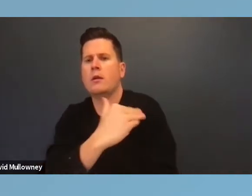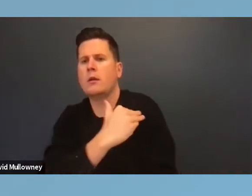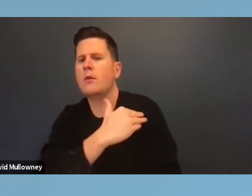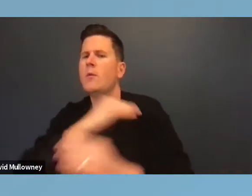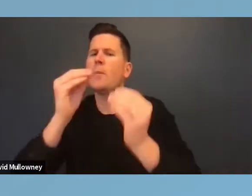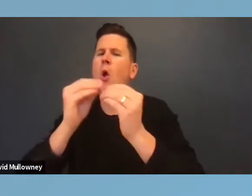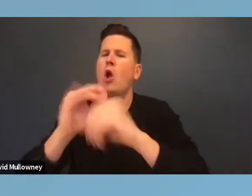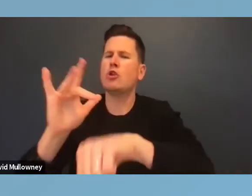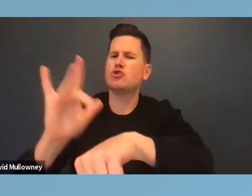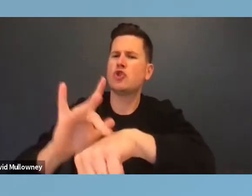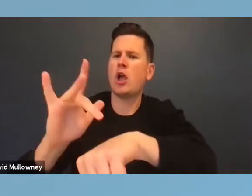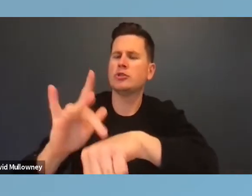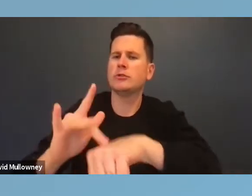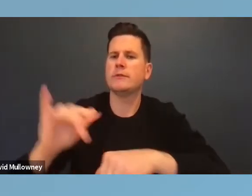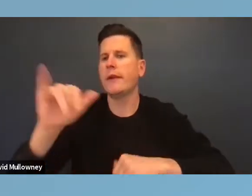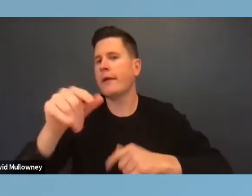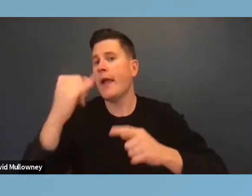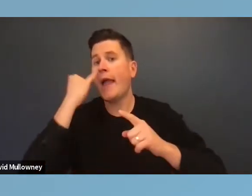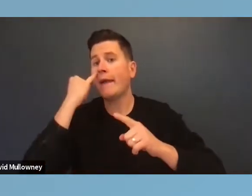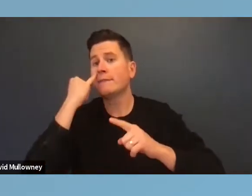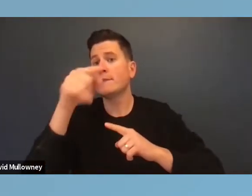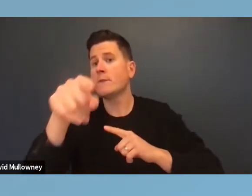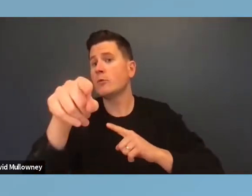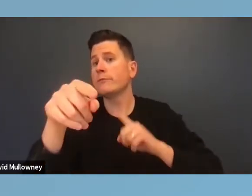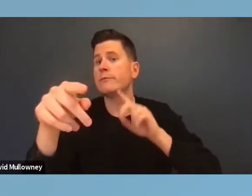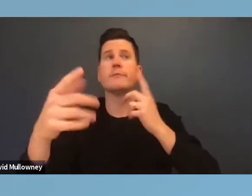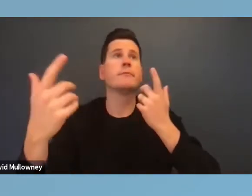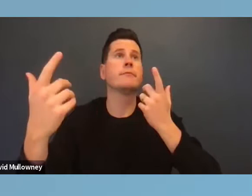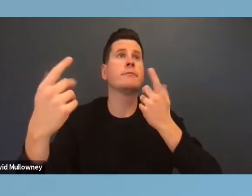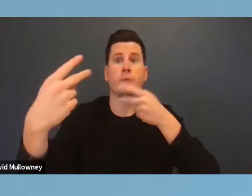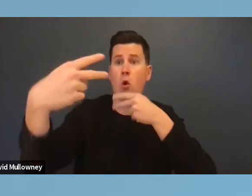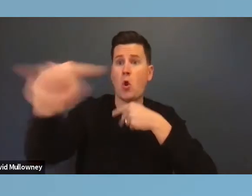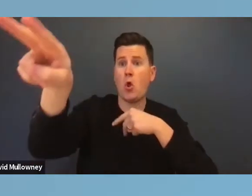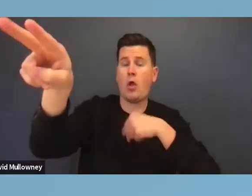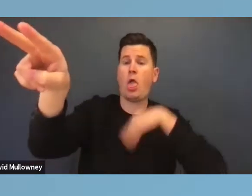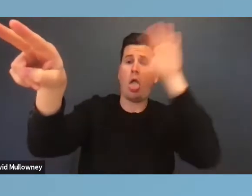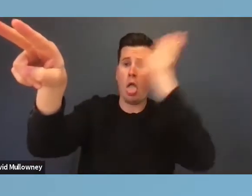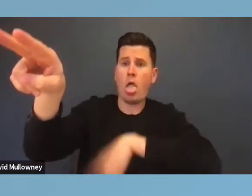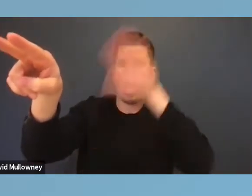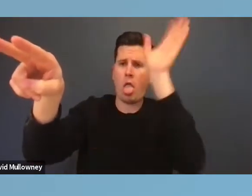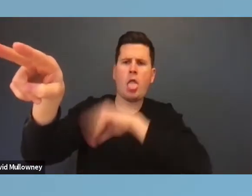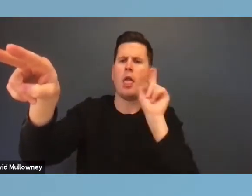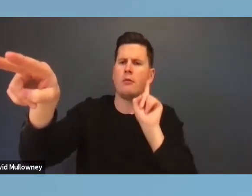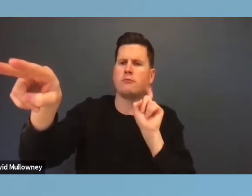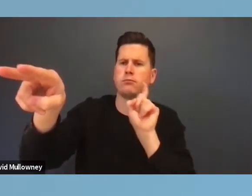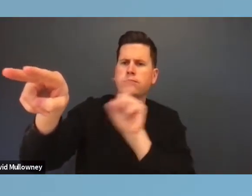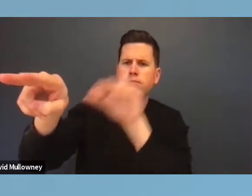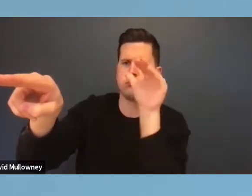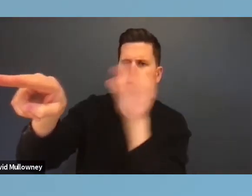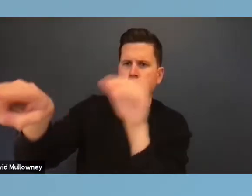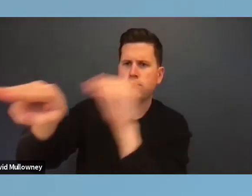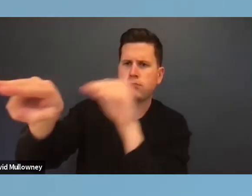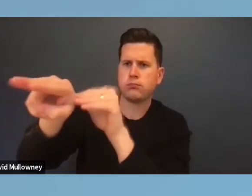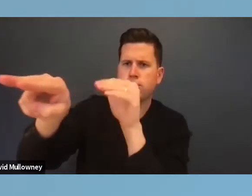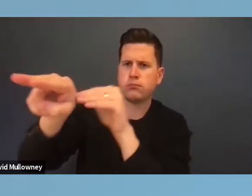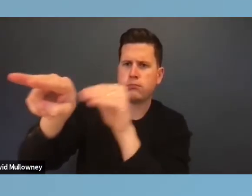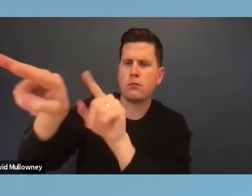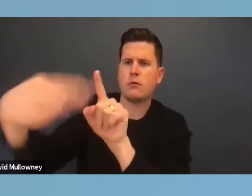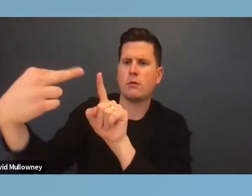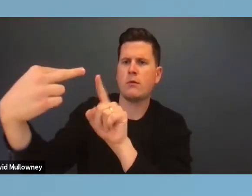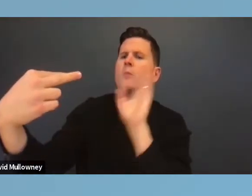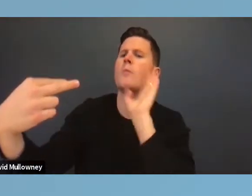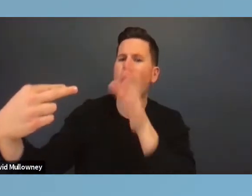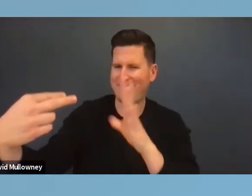okay to point. It's okay to touch. If you are looking away from me and I want your